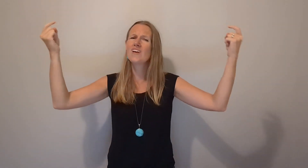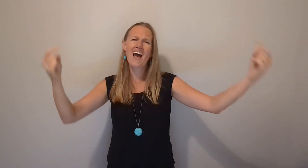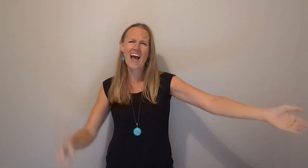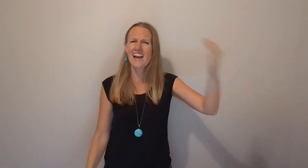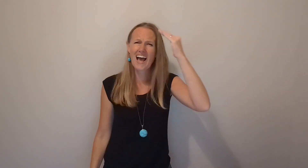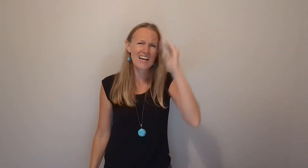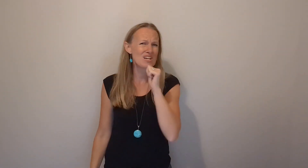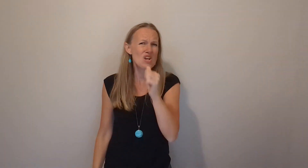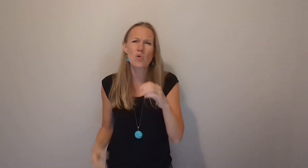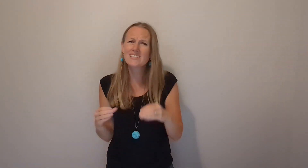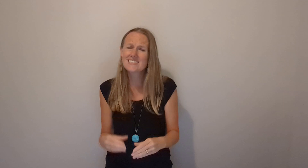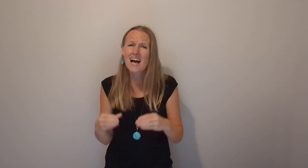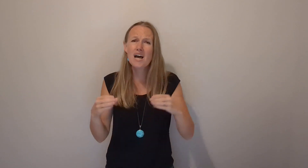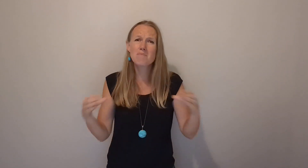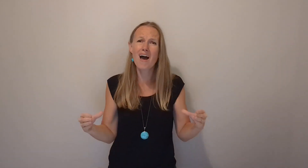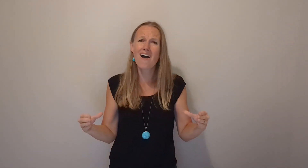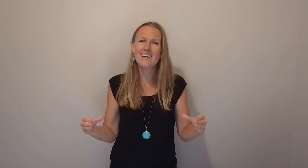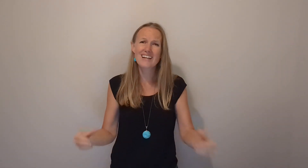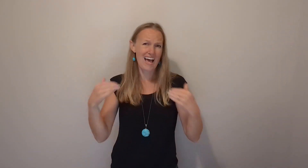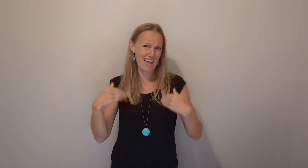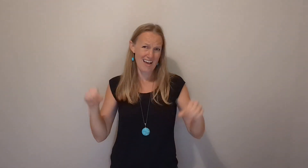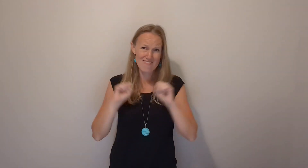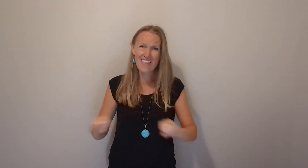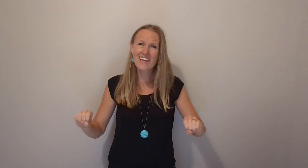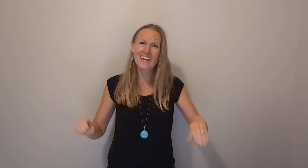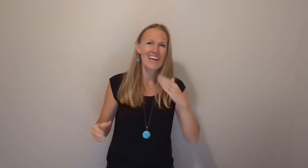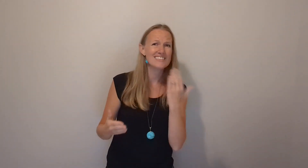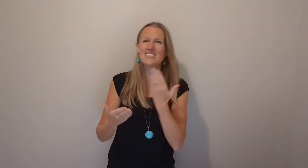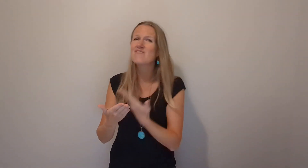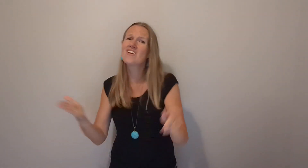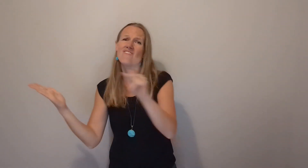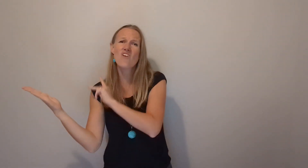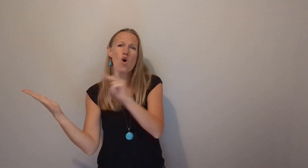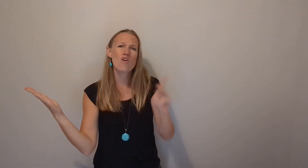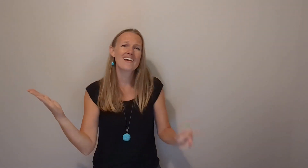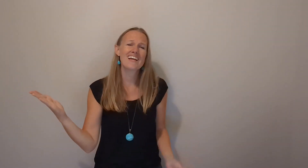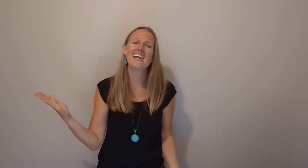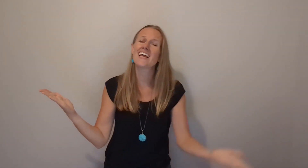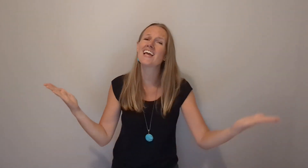hallelujah. And I know it's not much, but I've nothing else fit for a king